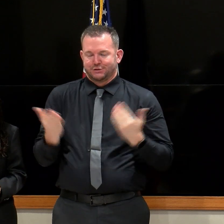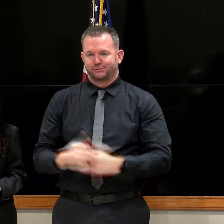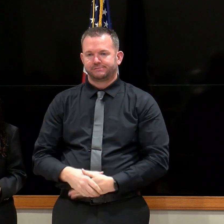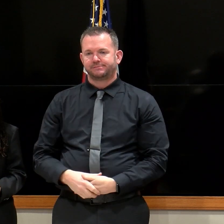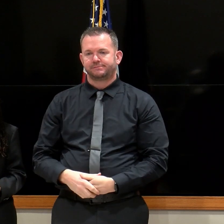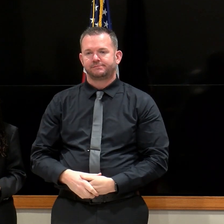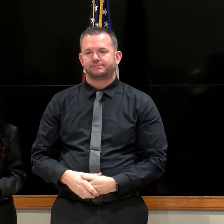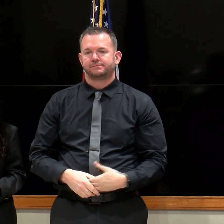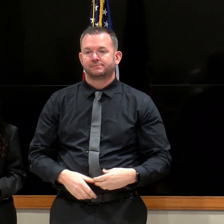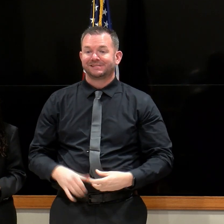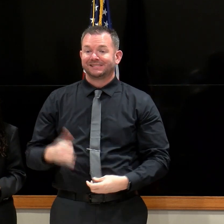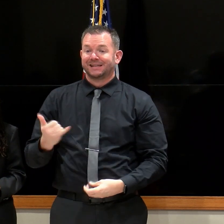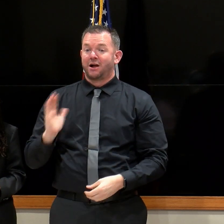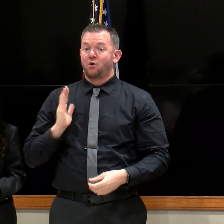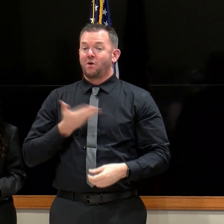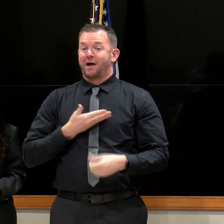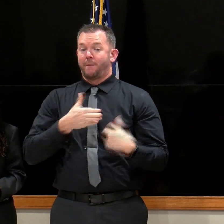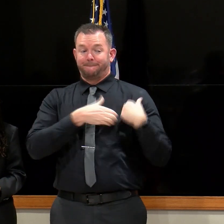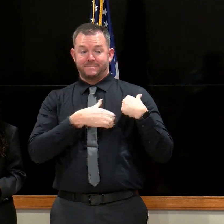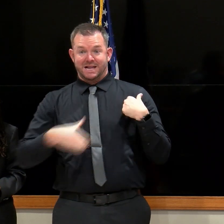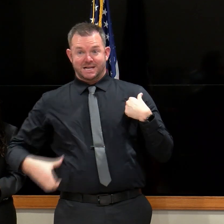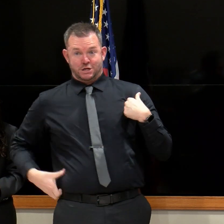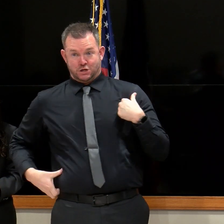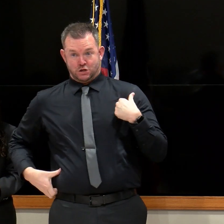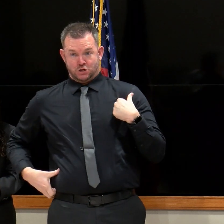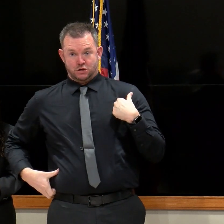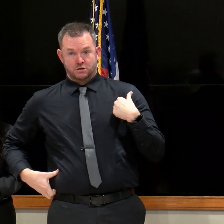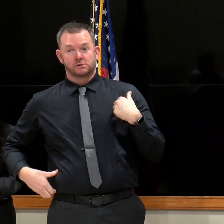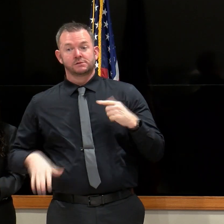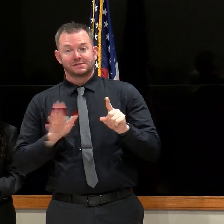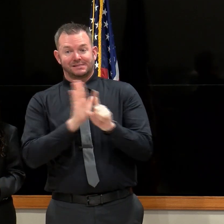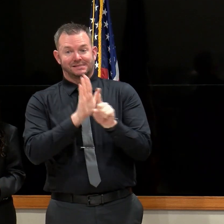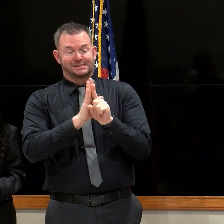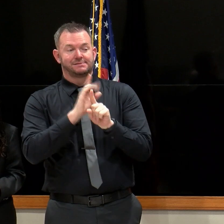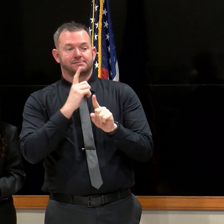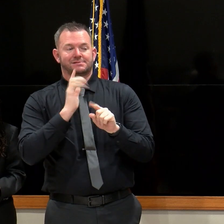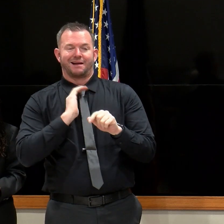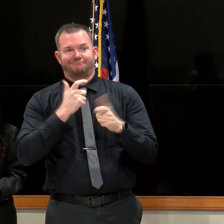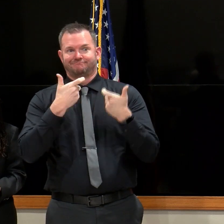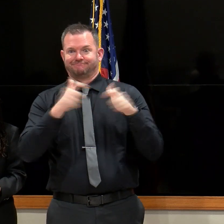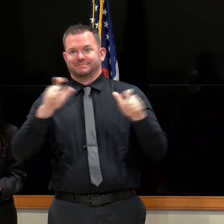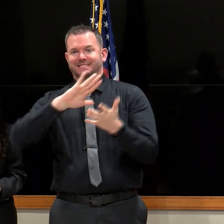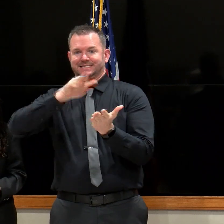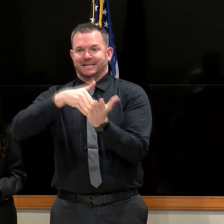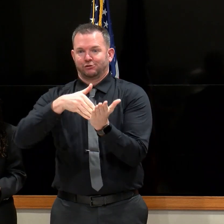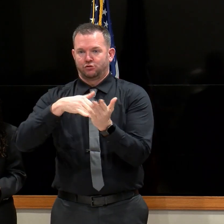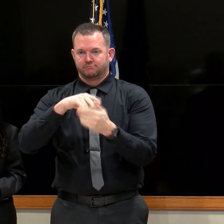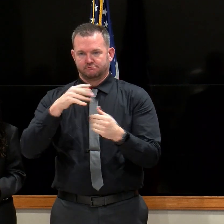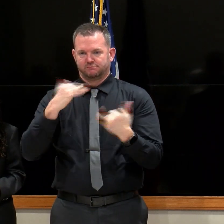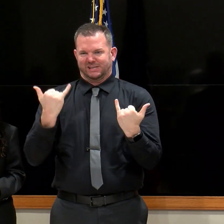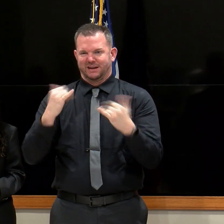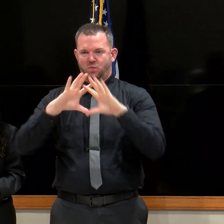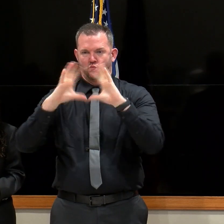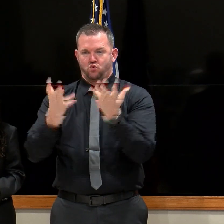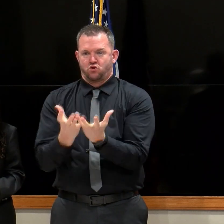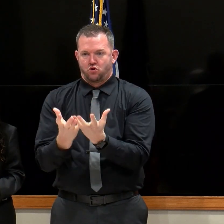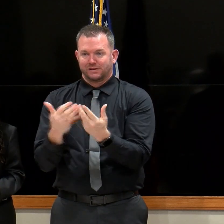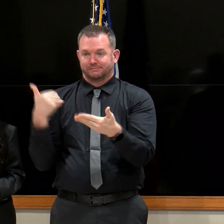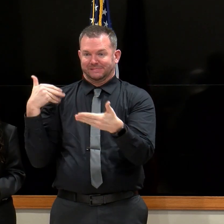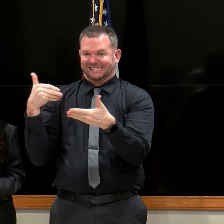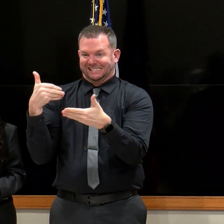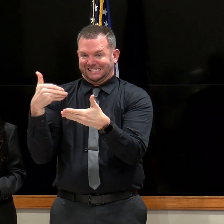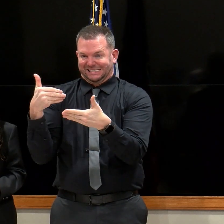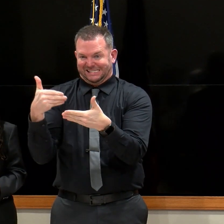in the world, is routinely crossing its base capacity, means that procedures are postponed, that